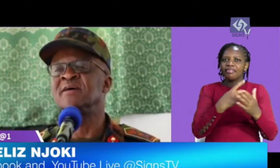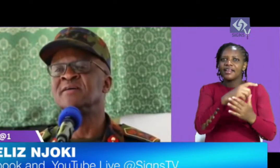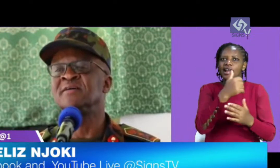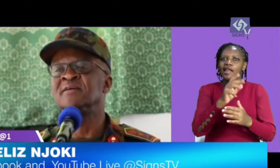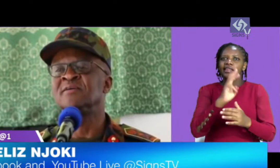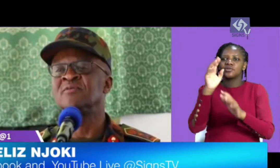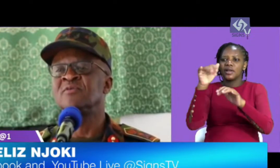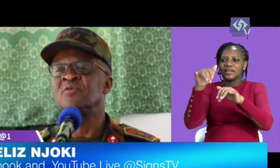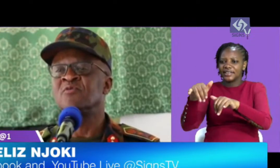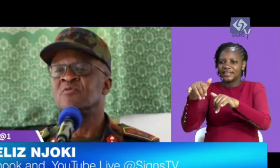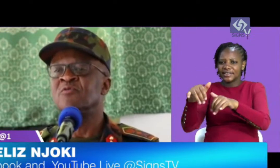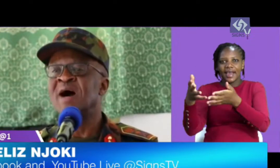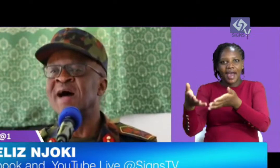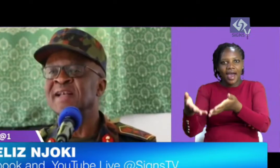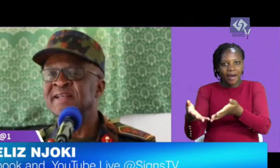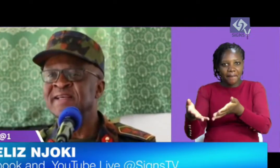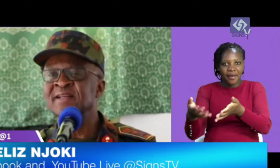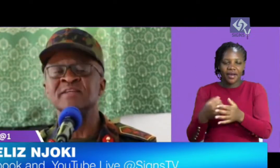here